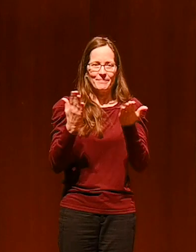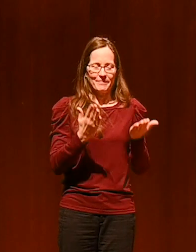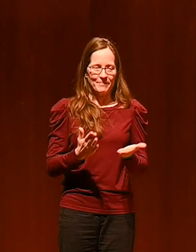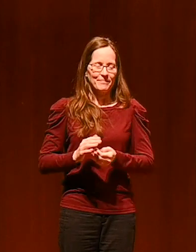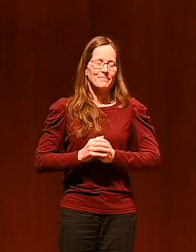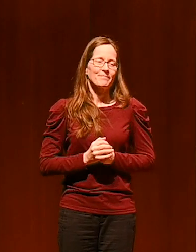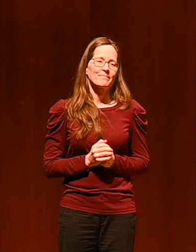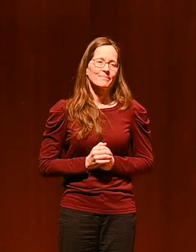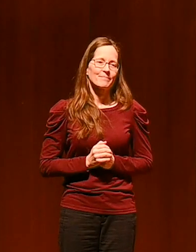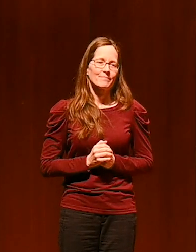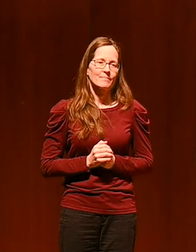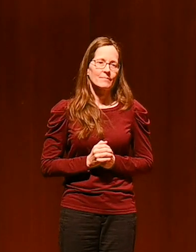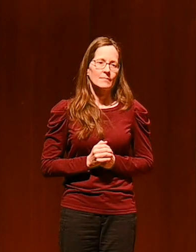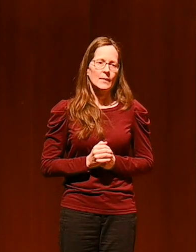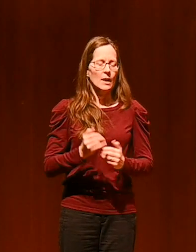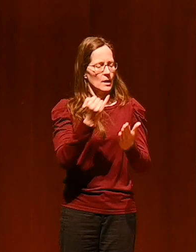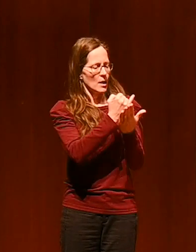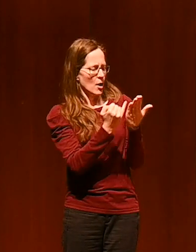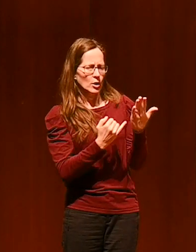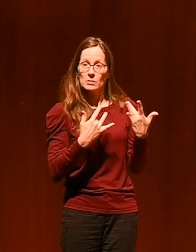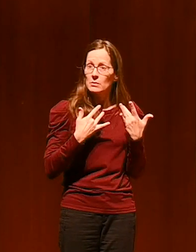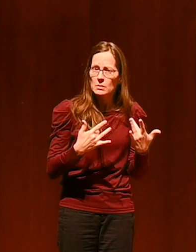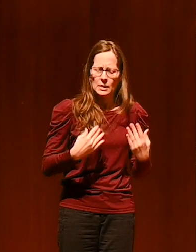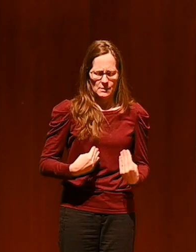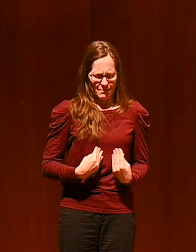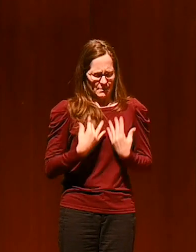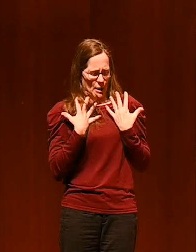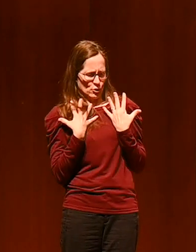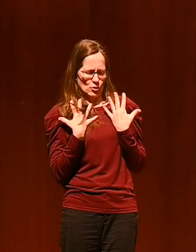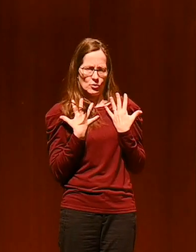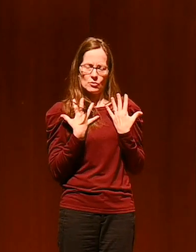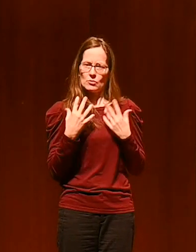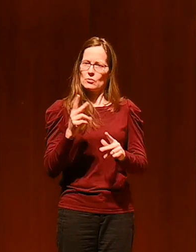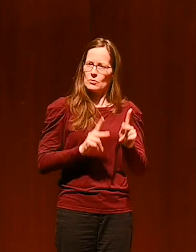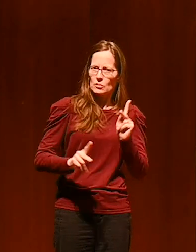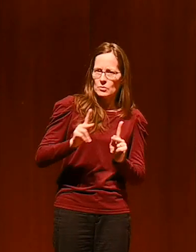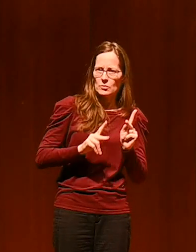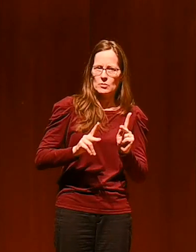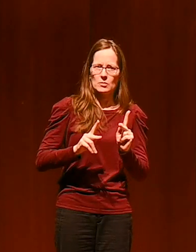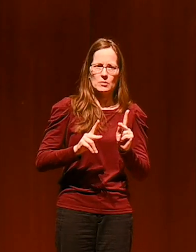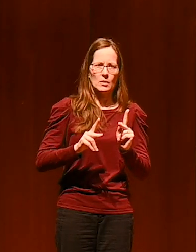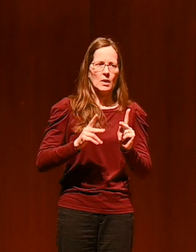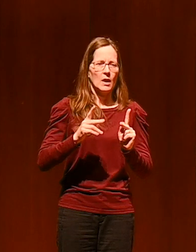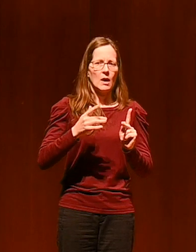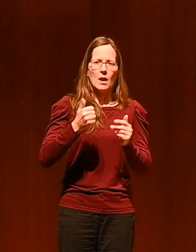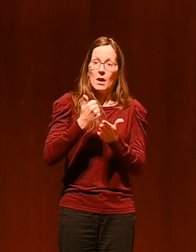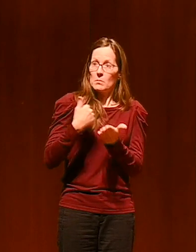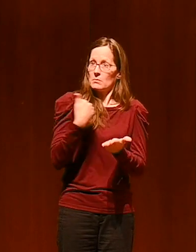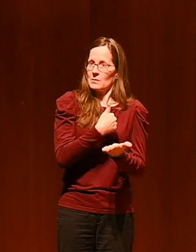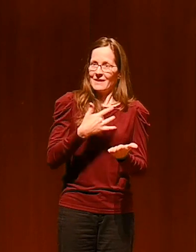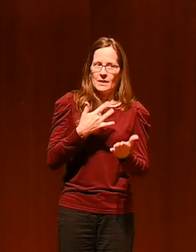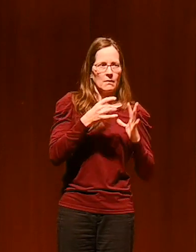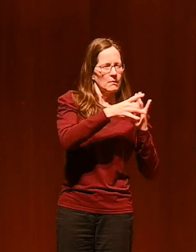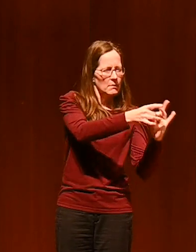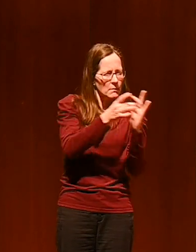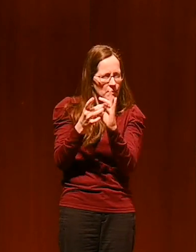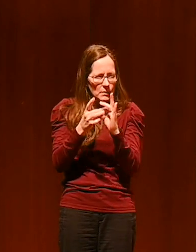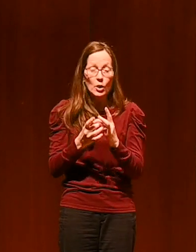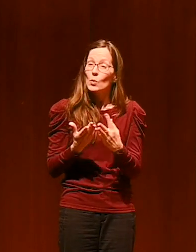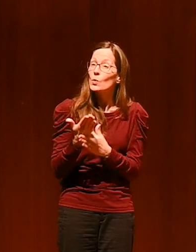arts inspire, excite, and connect us to the world through our shared hopes,